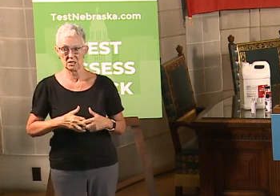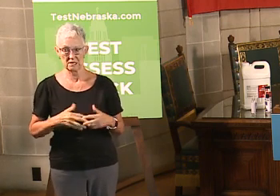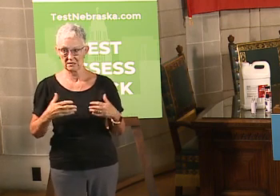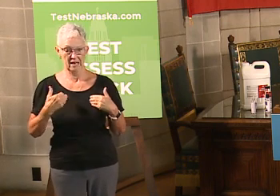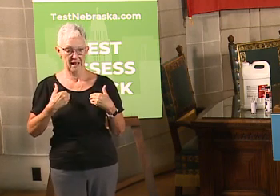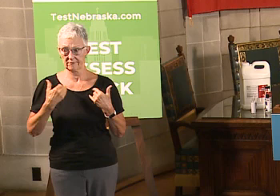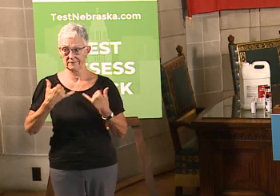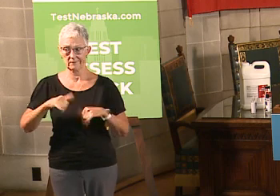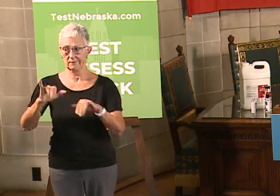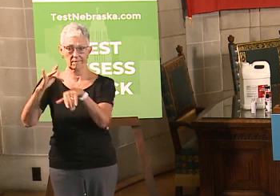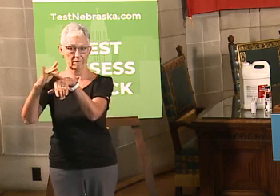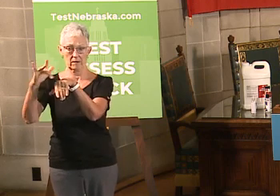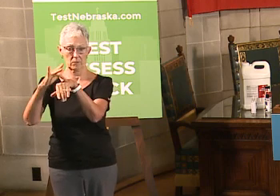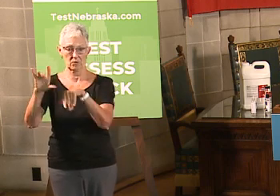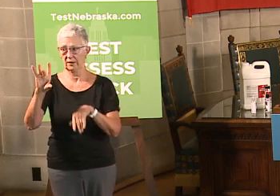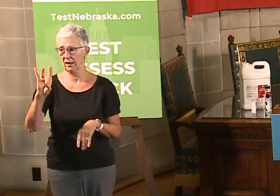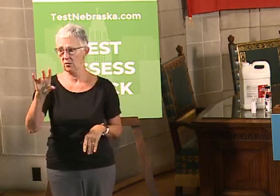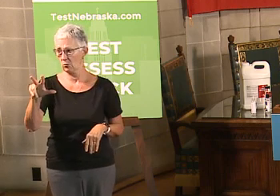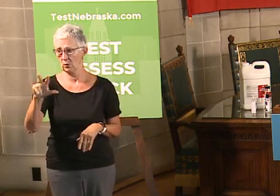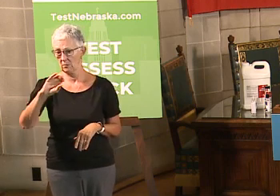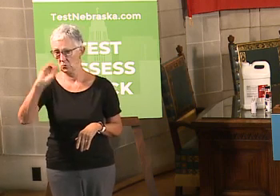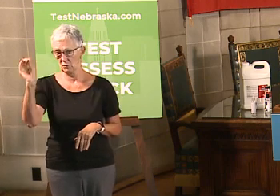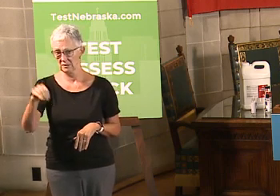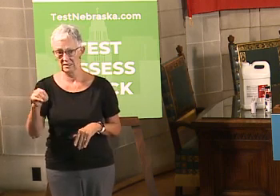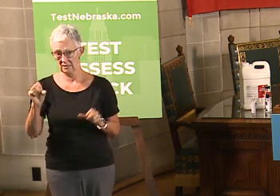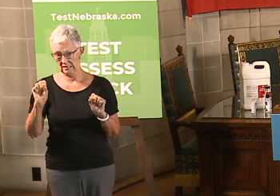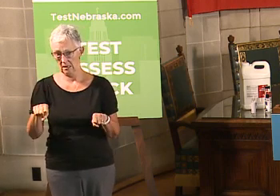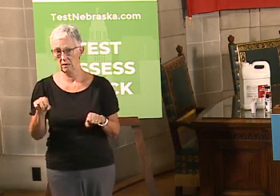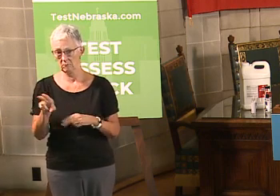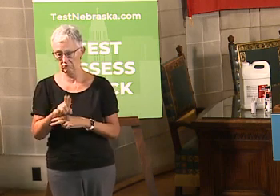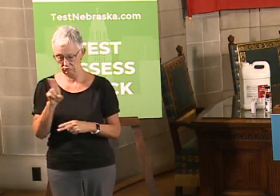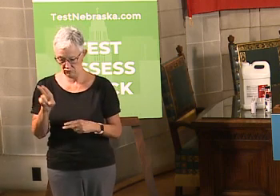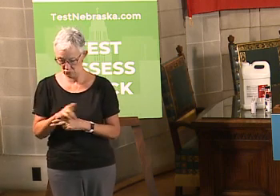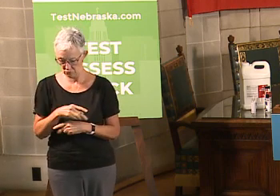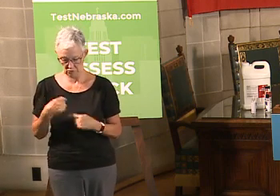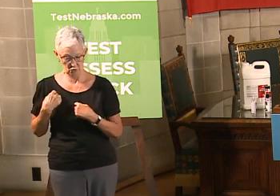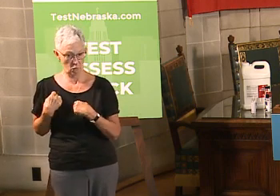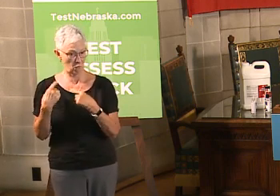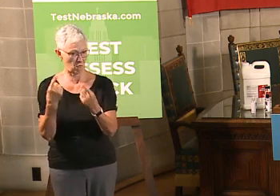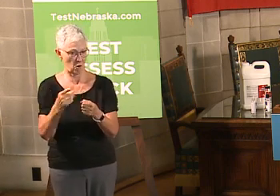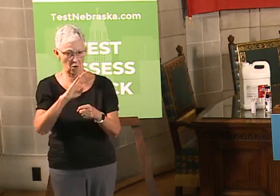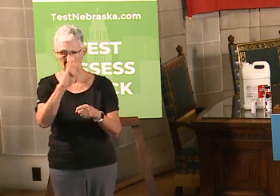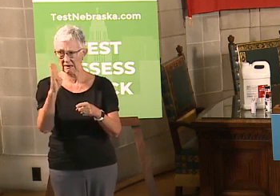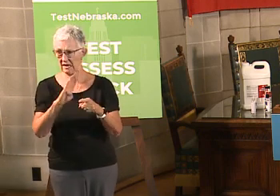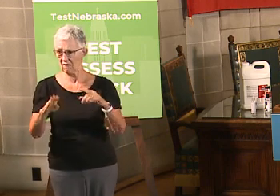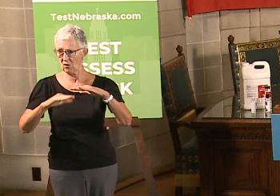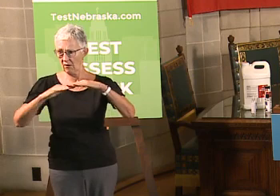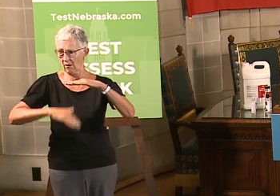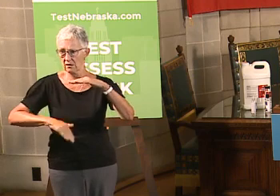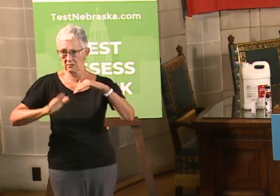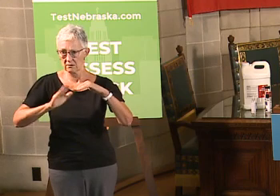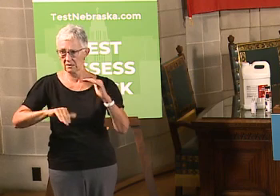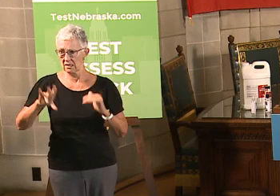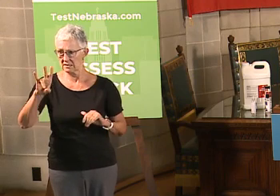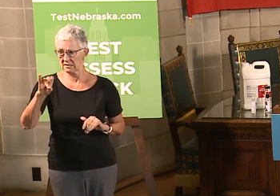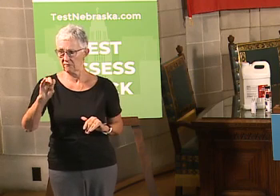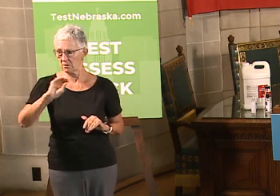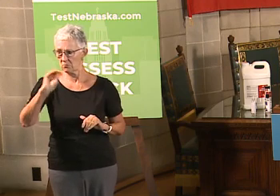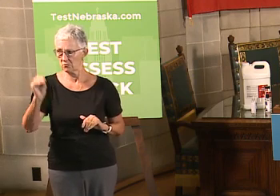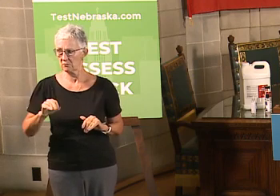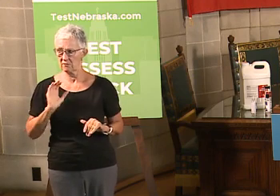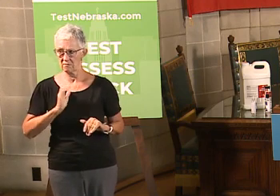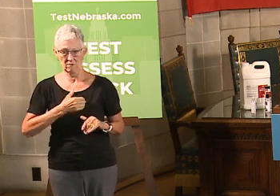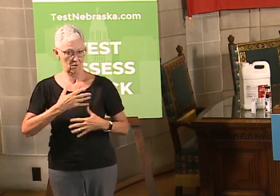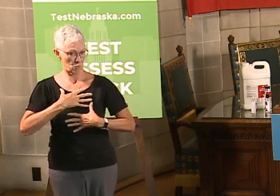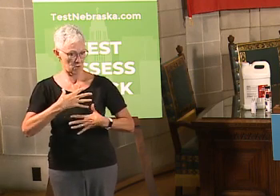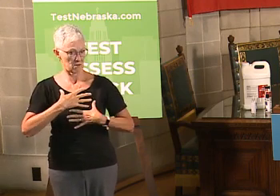below 70% at any time during this pandemic with regard to ventilators. So we've really been successful here in Nebraska in preserving that hospital capacity. So please continue